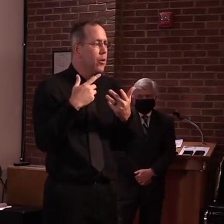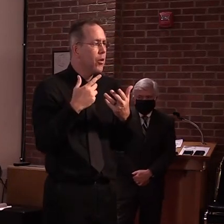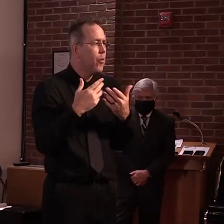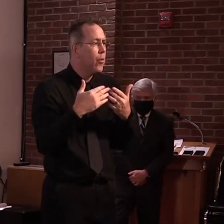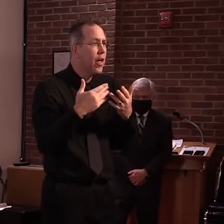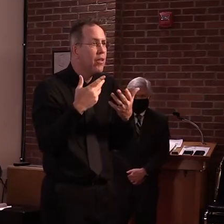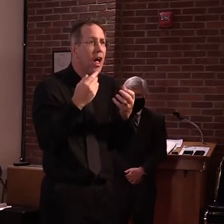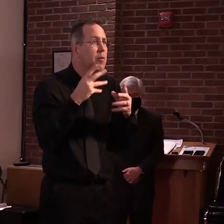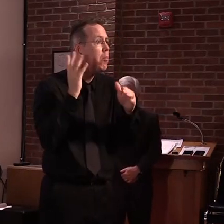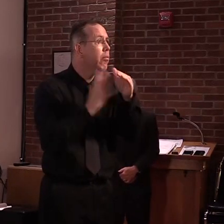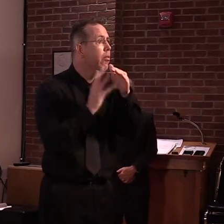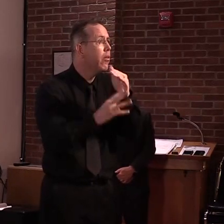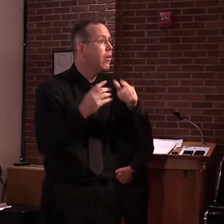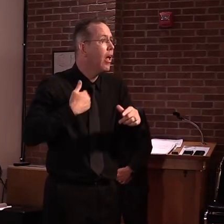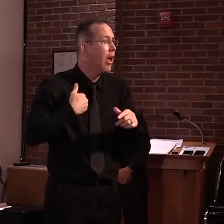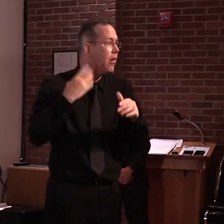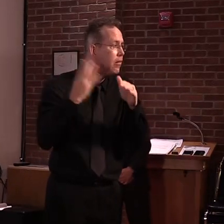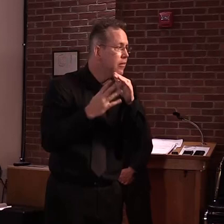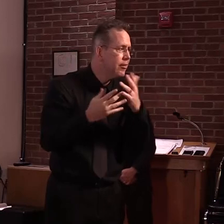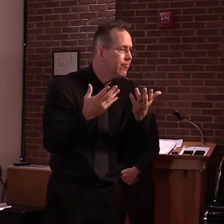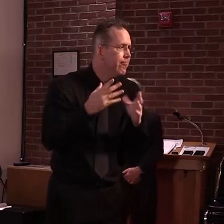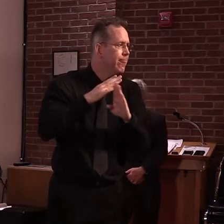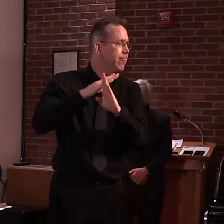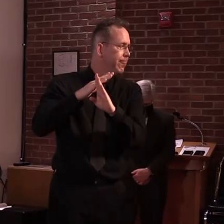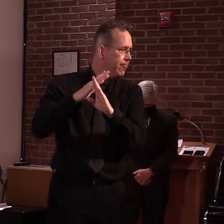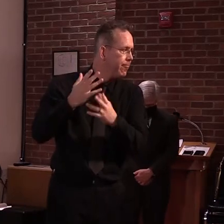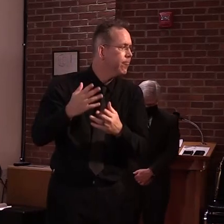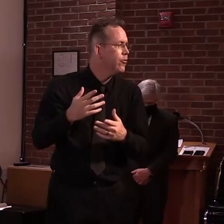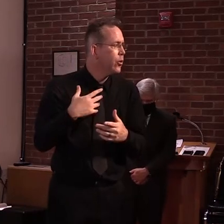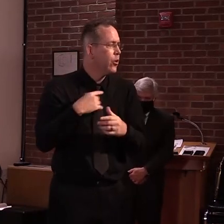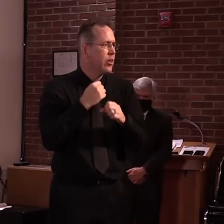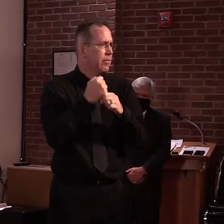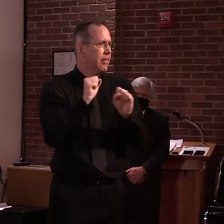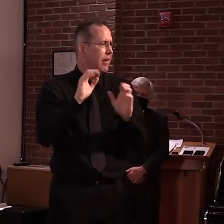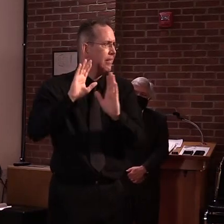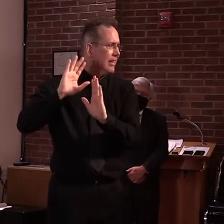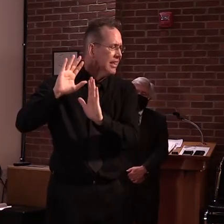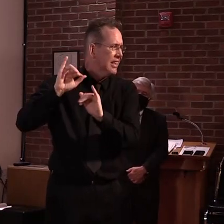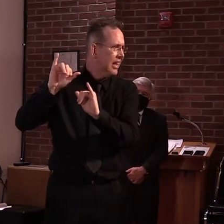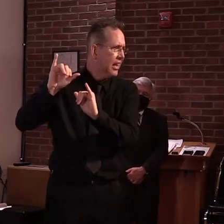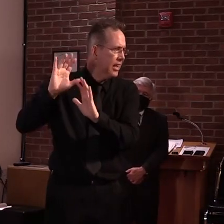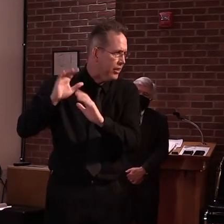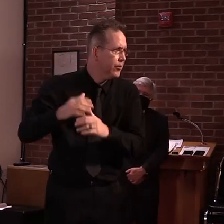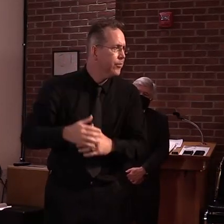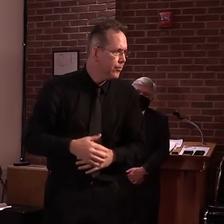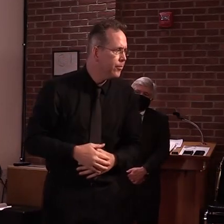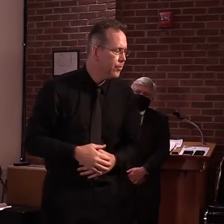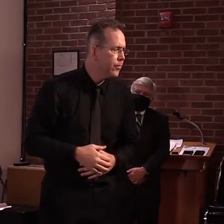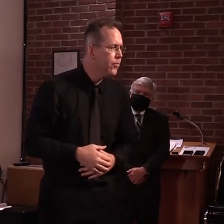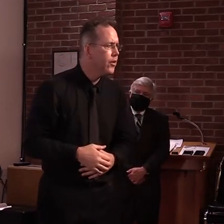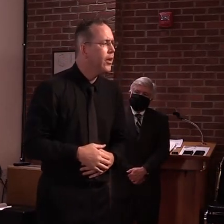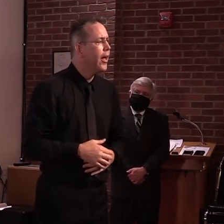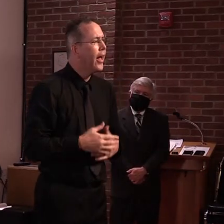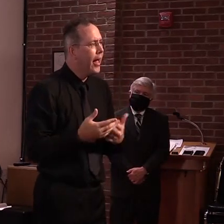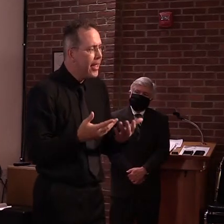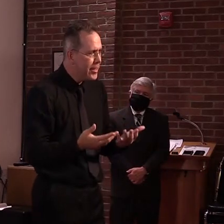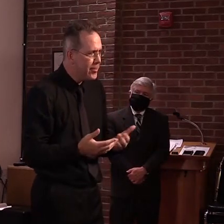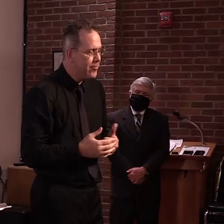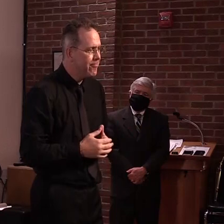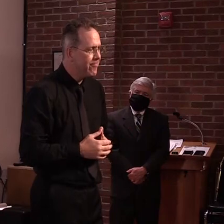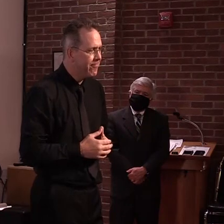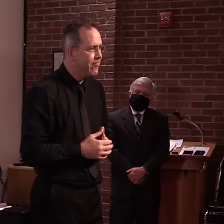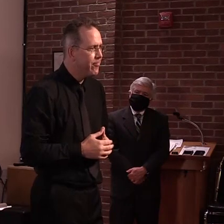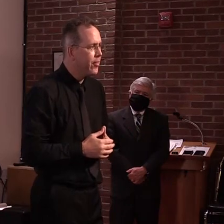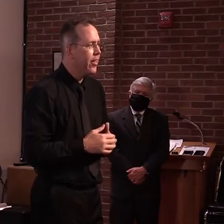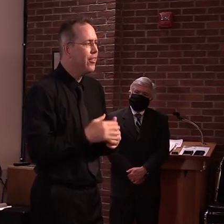be concerned about more of the transmission from our north. So, you know, it all depends